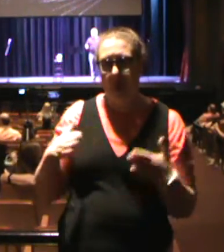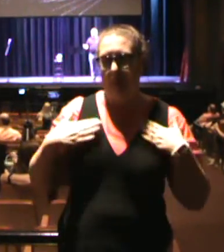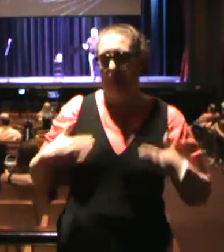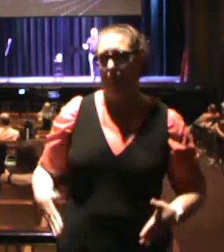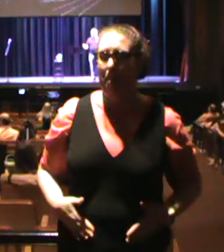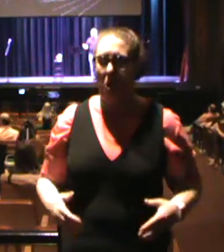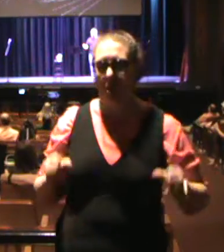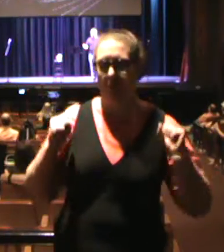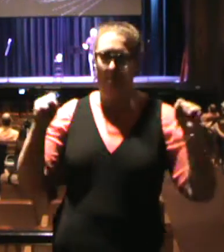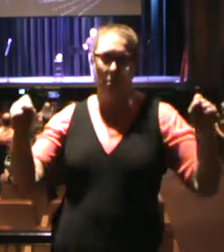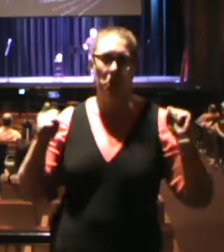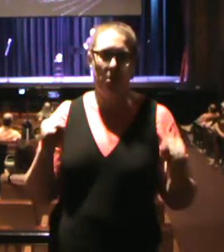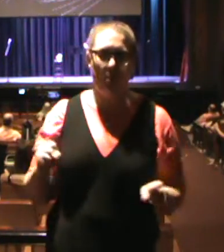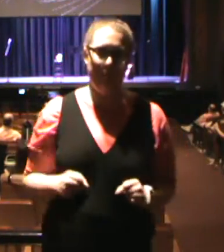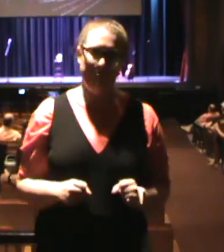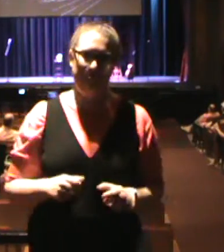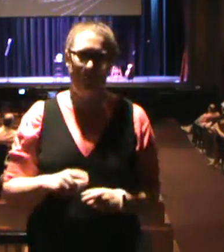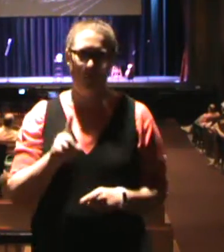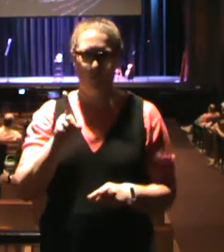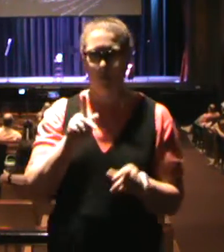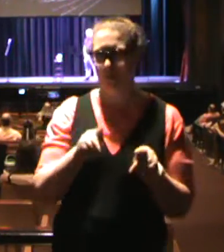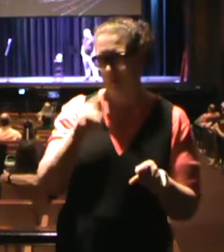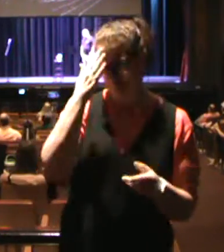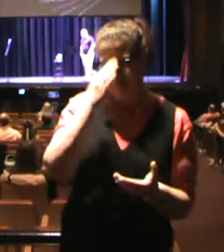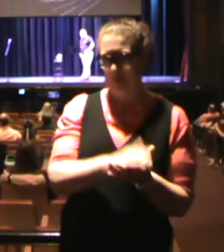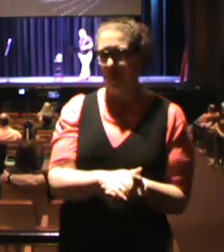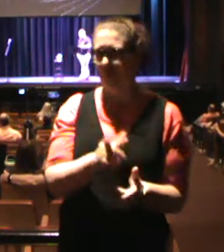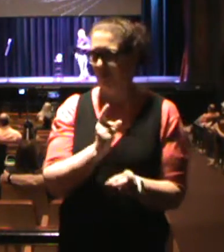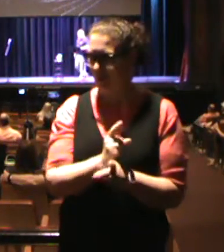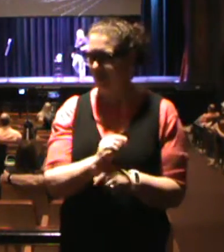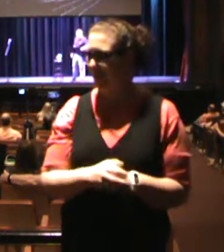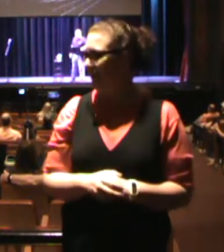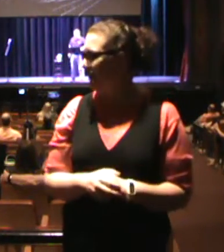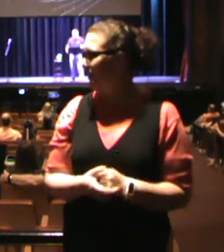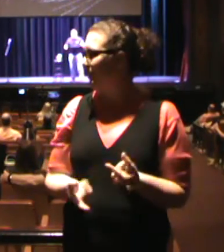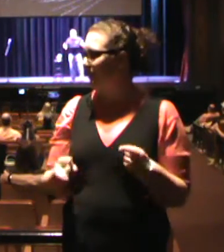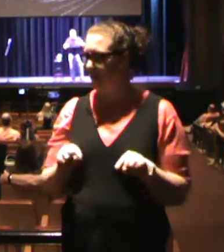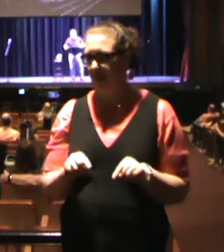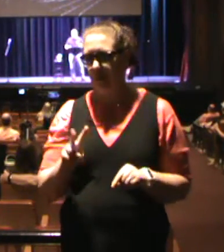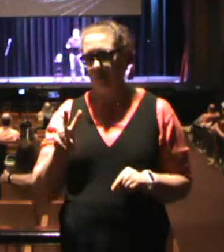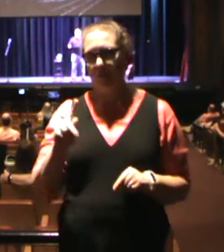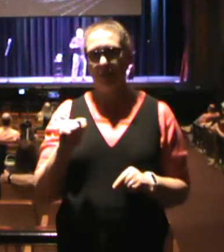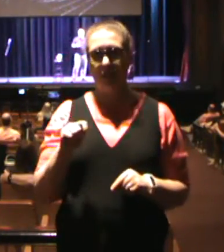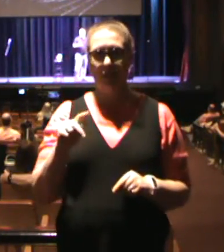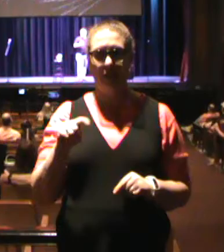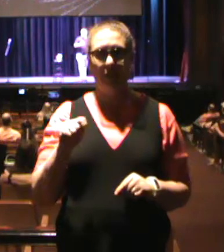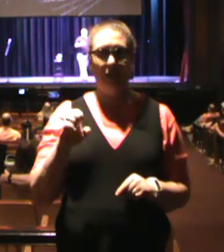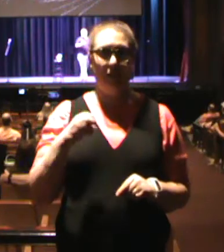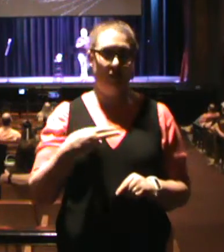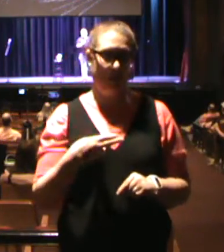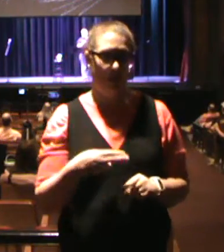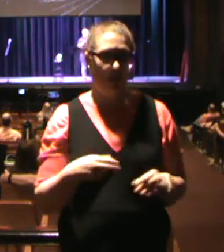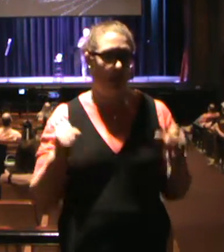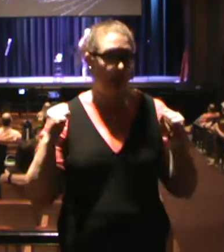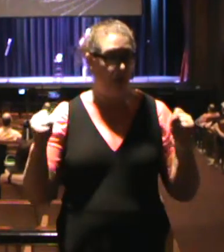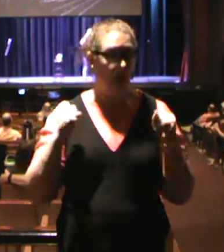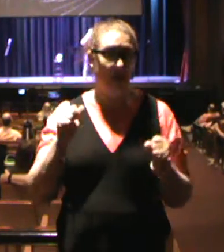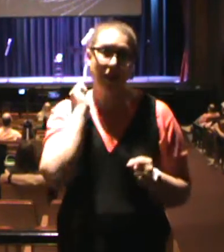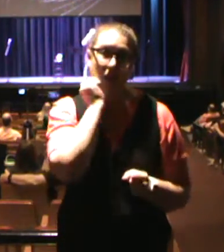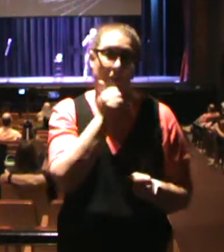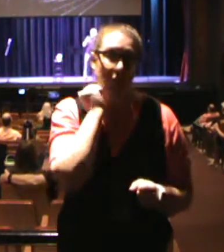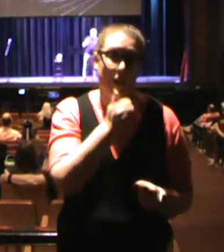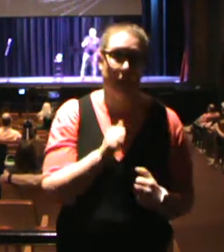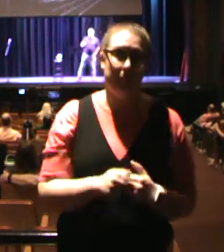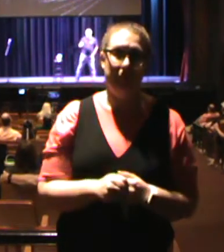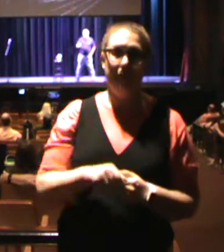Yeah, personal reason, okay? I used to be a bodybuilder. When I was at Virginia Tech, I used to go work out every day. And so for some